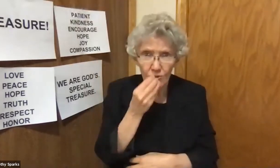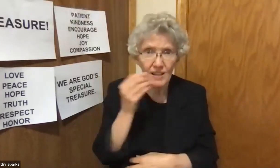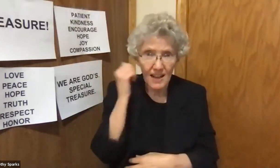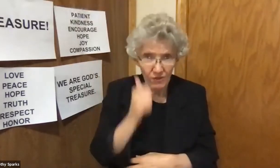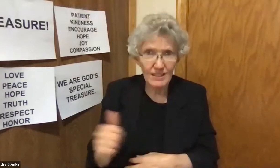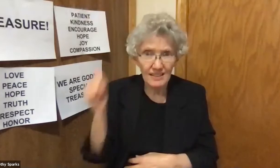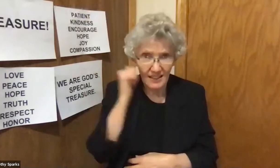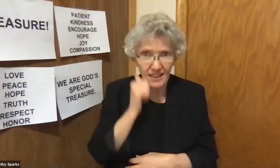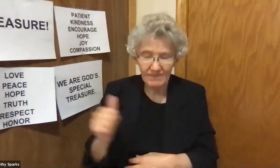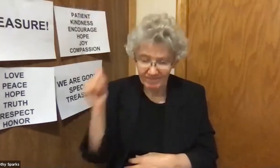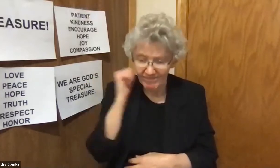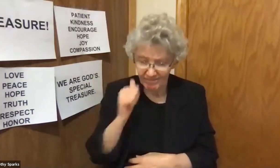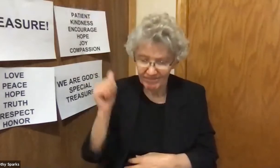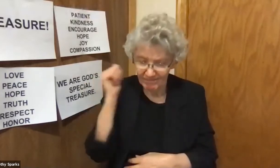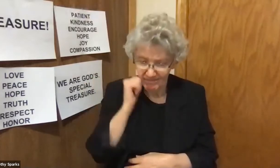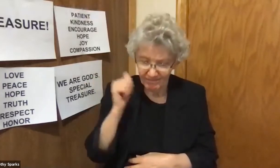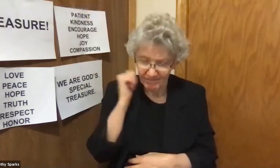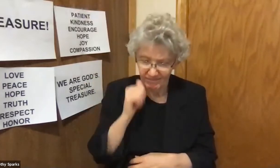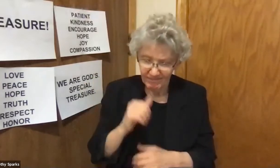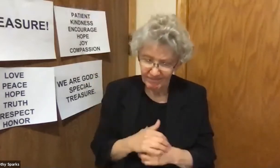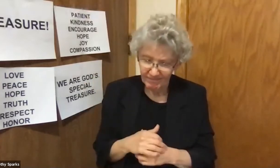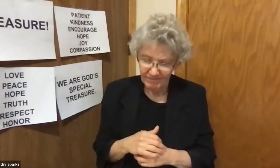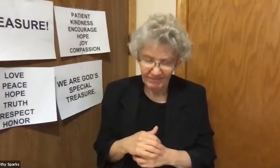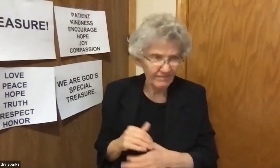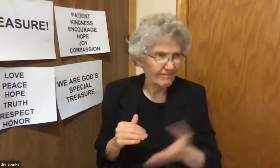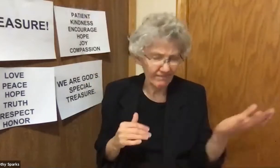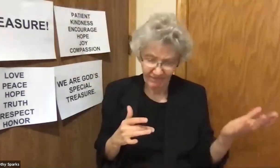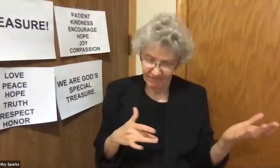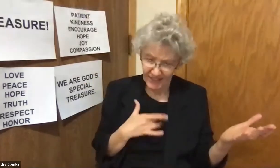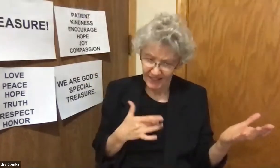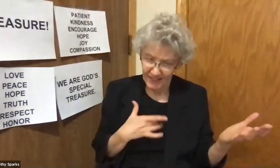For those who struggle each day for crumbs.